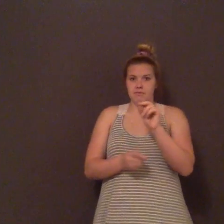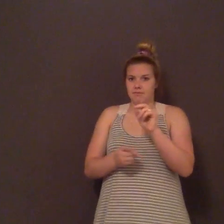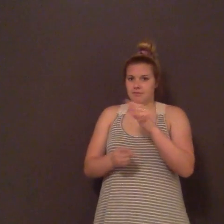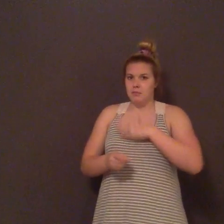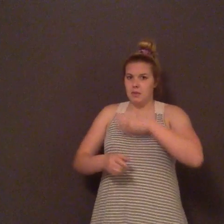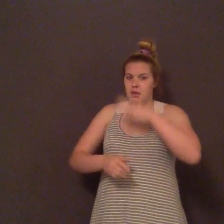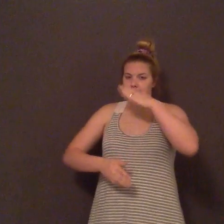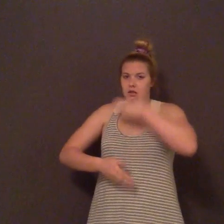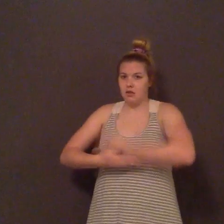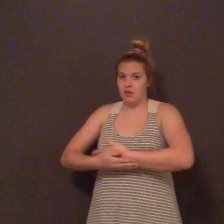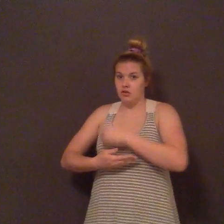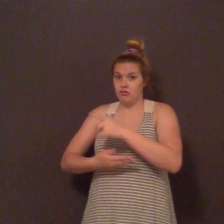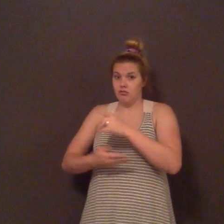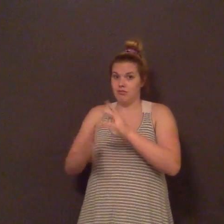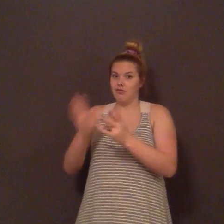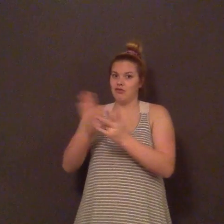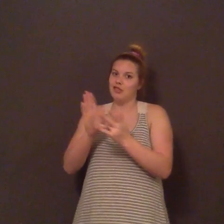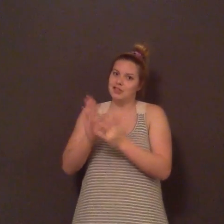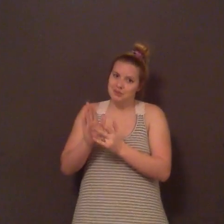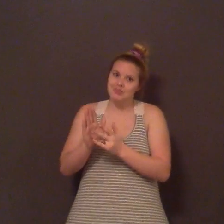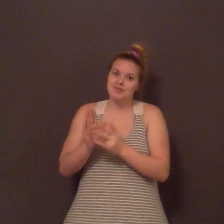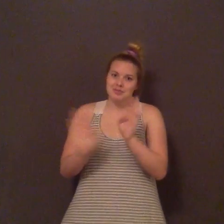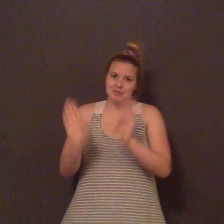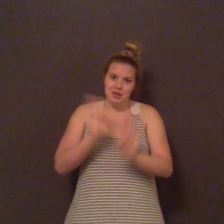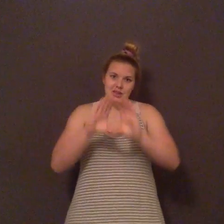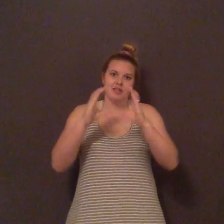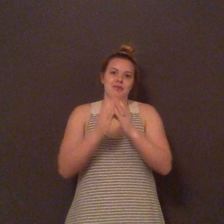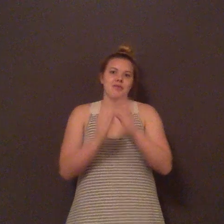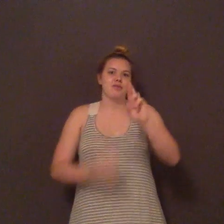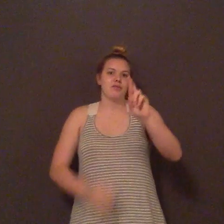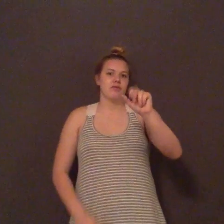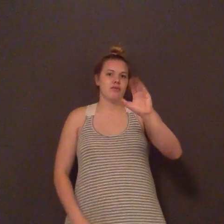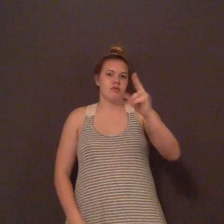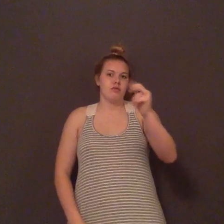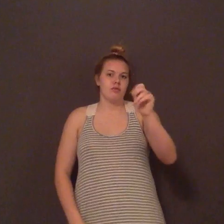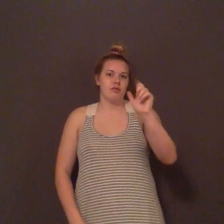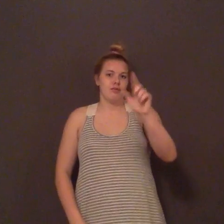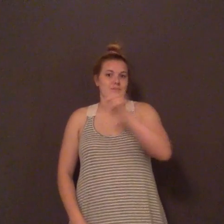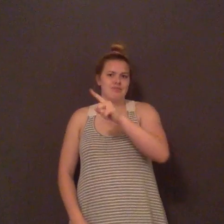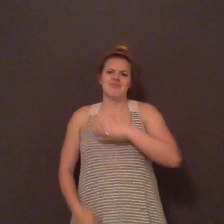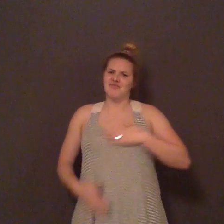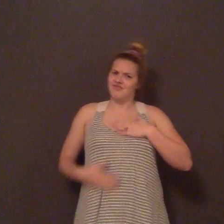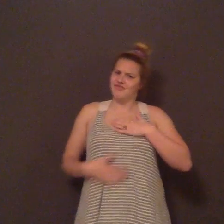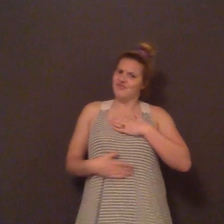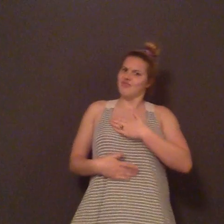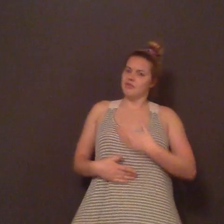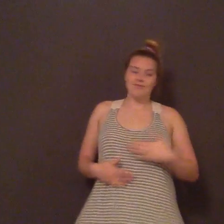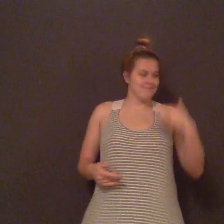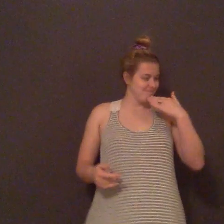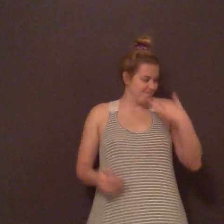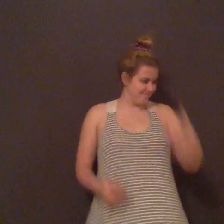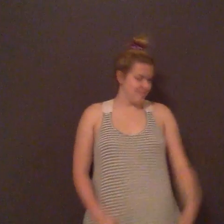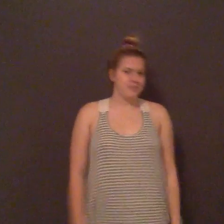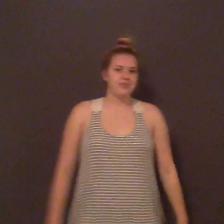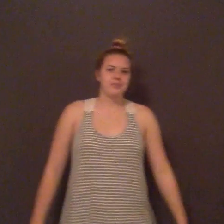your freshman biology class, Rachel Whitaker. Ah, Rachel. She's a pleasure to have in class. Thank you. Professor Kamen, I